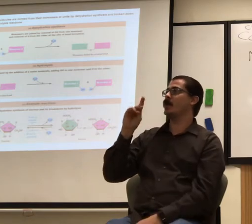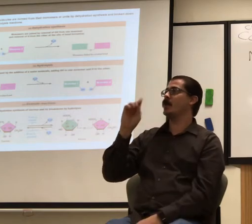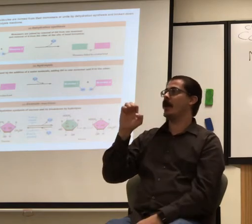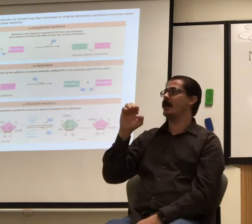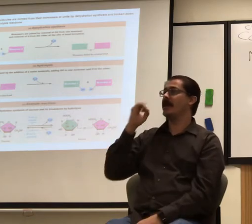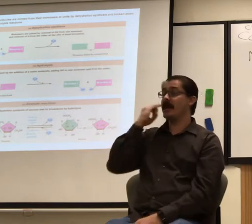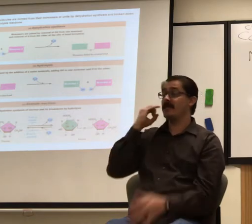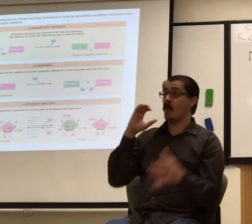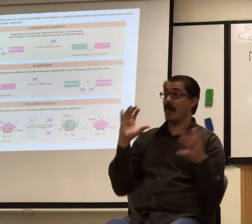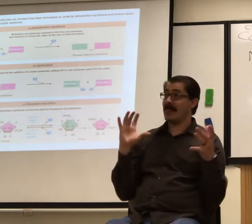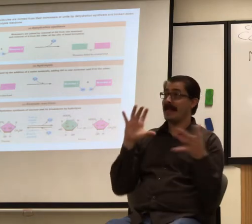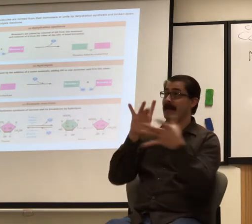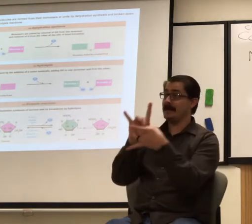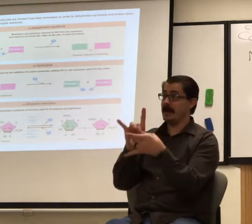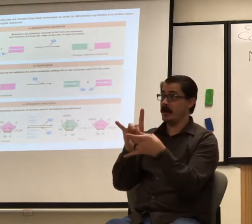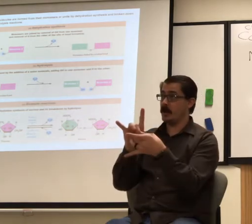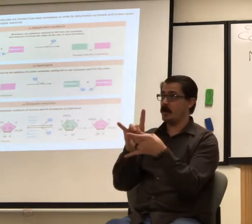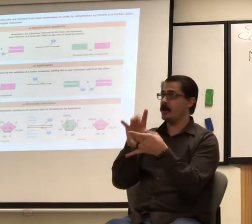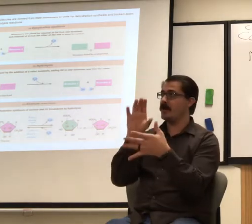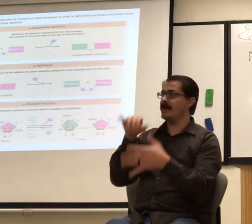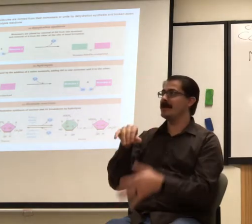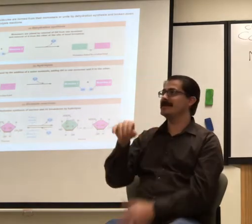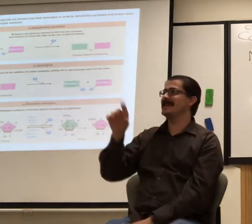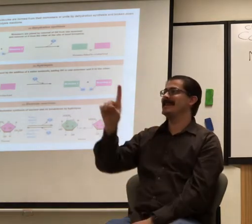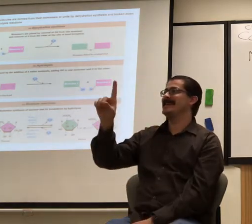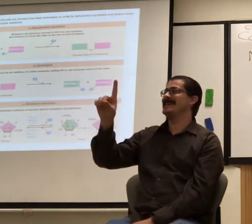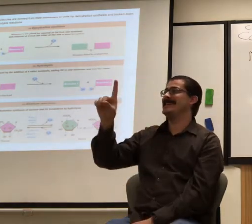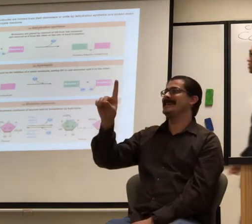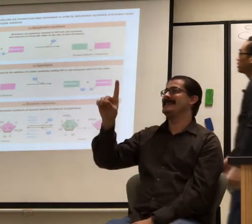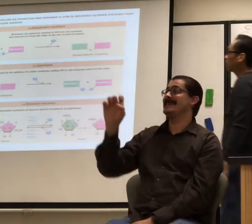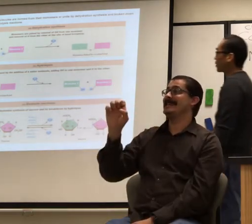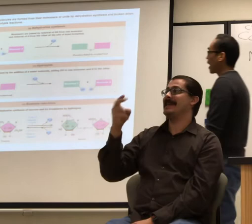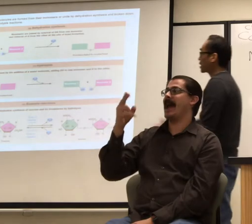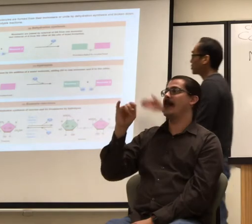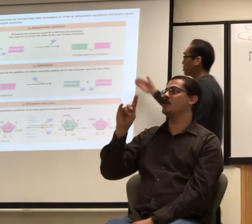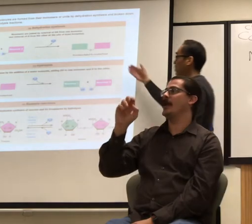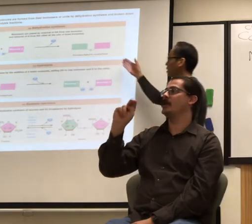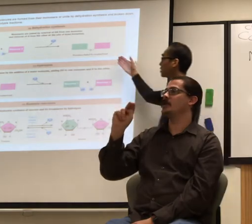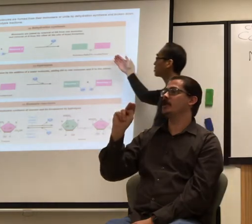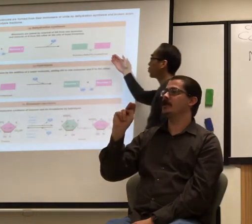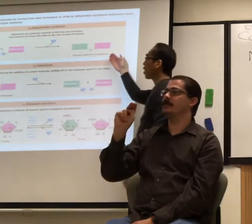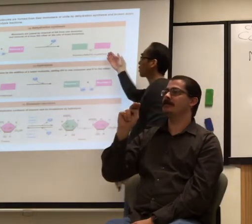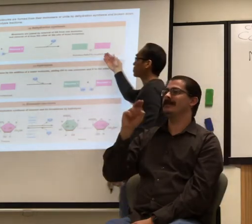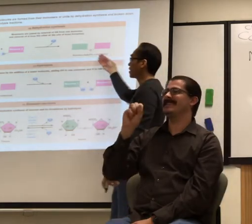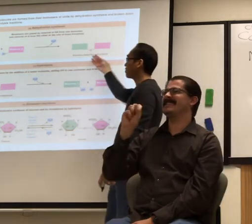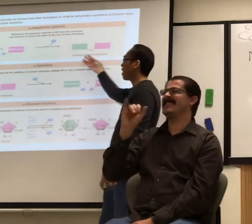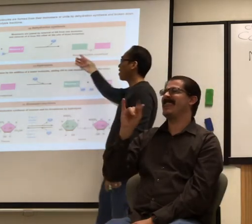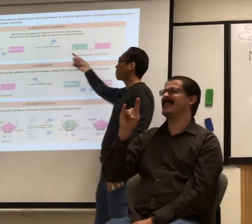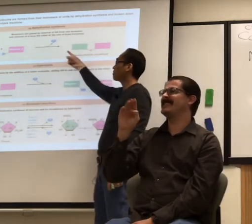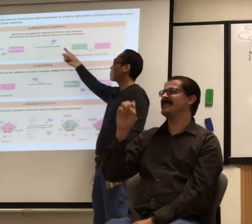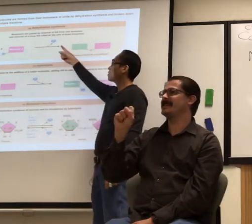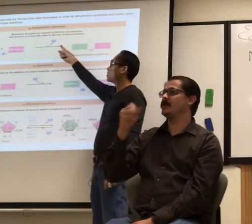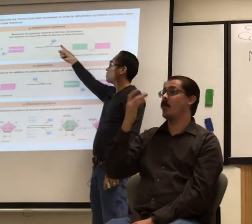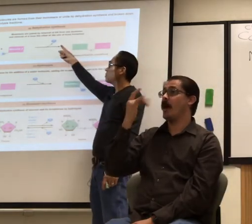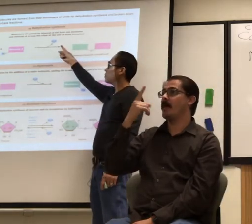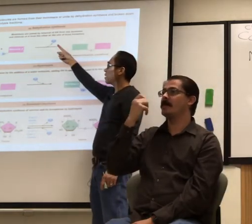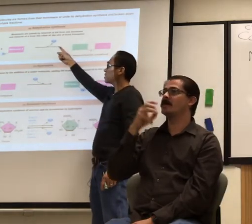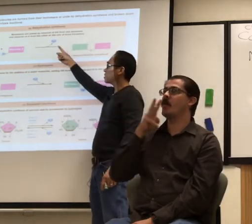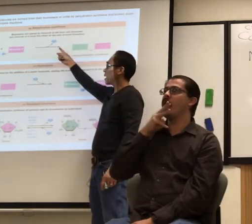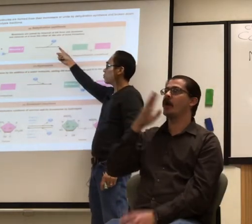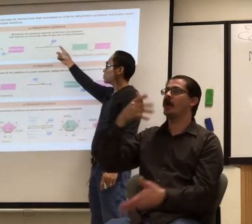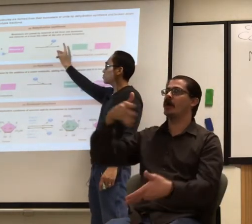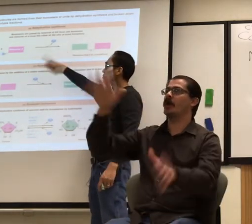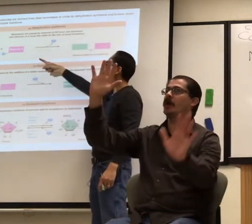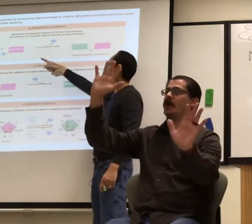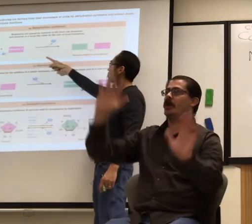If you're linking them together, that's a dehydration synthesis reaction because water is given off. Okay,